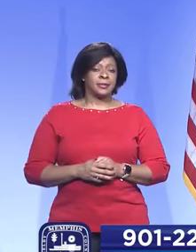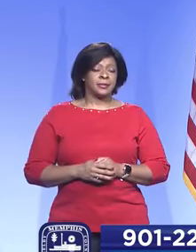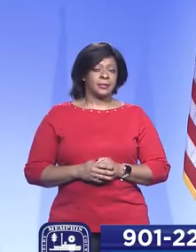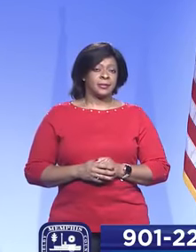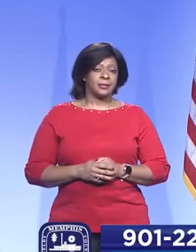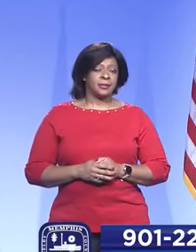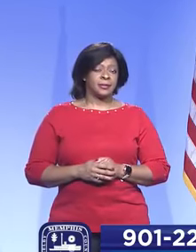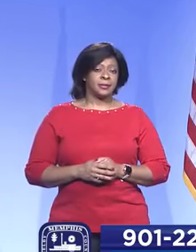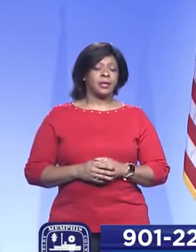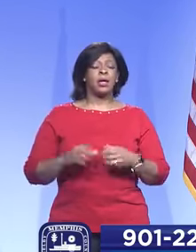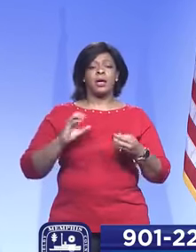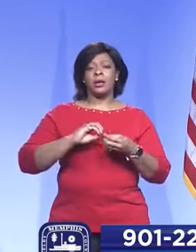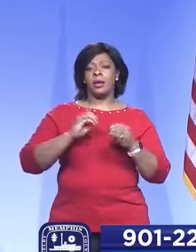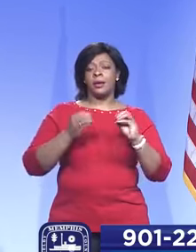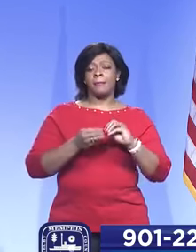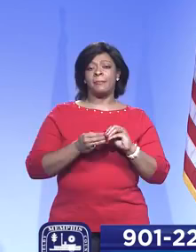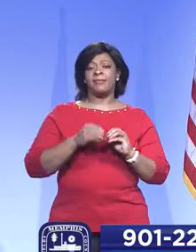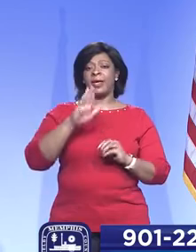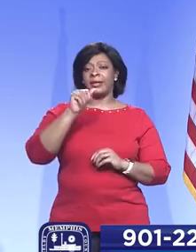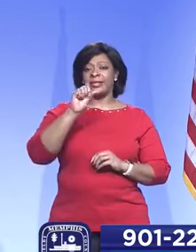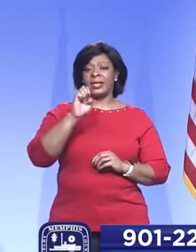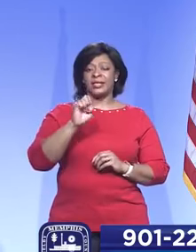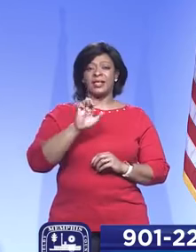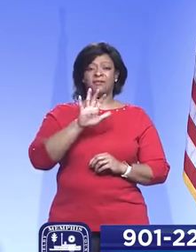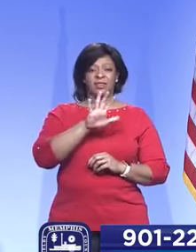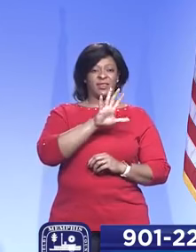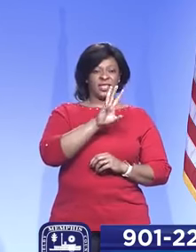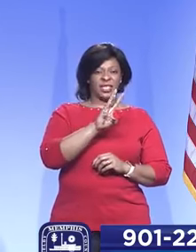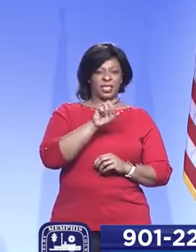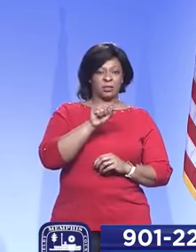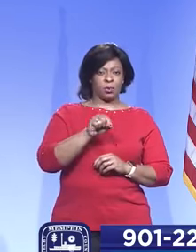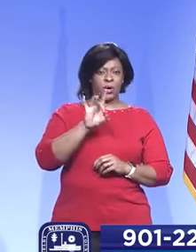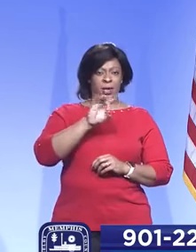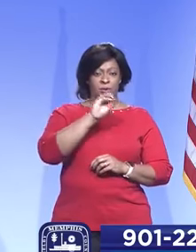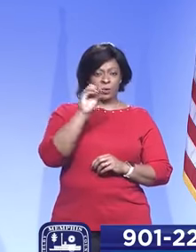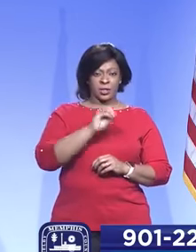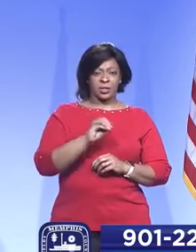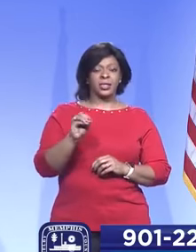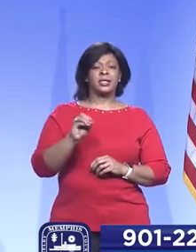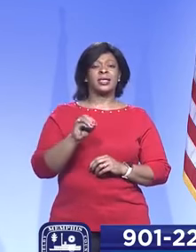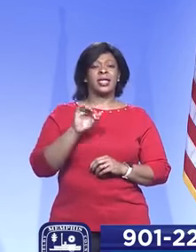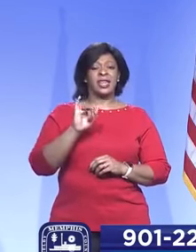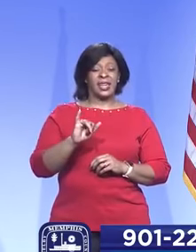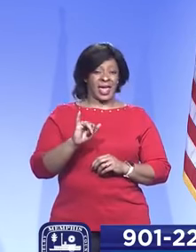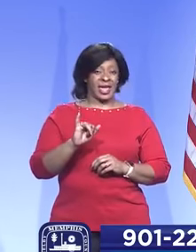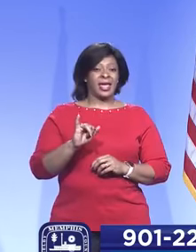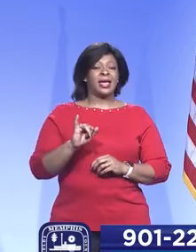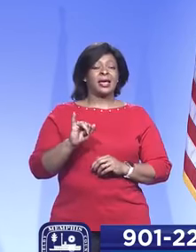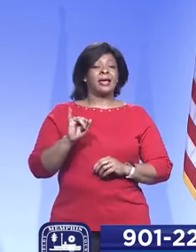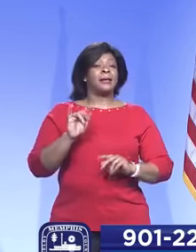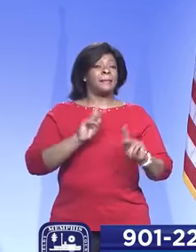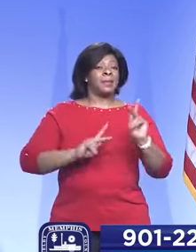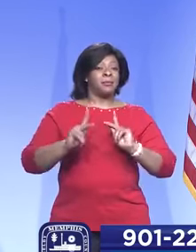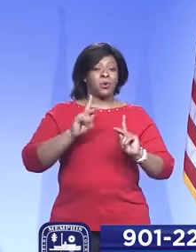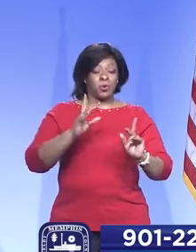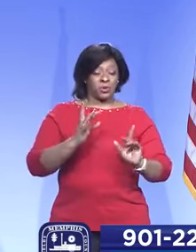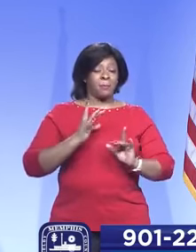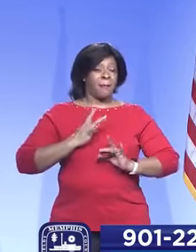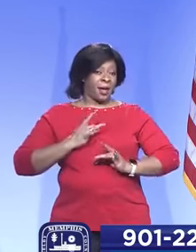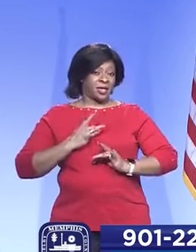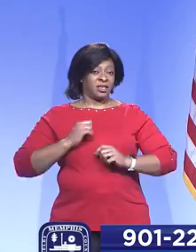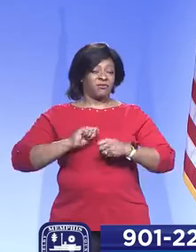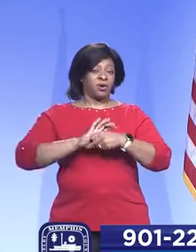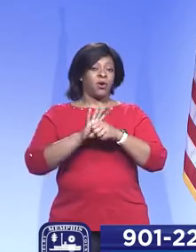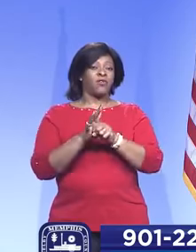The number of cases, 56.8% of the cases of COVID-19